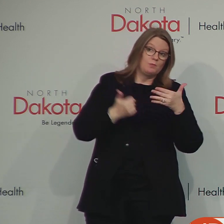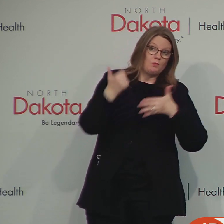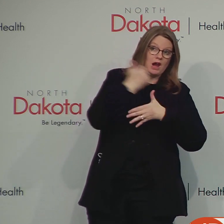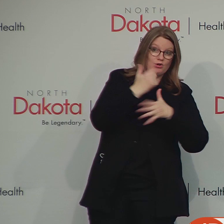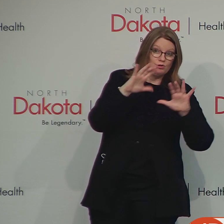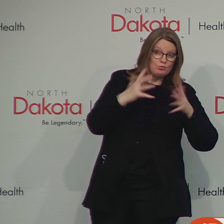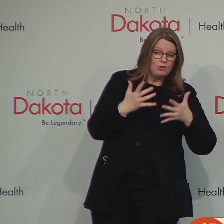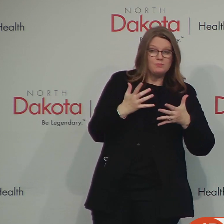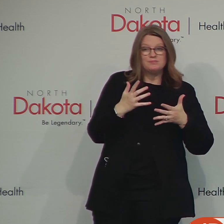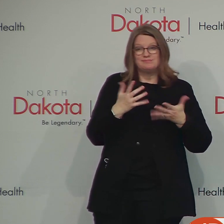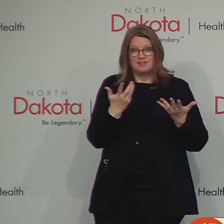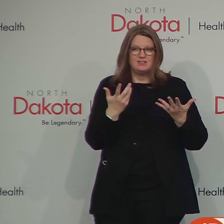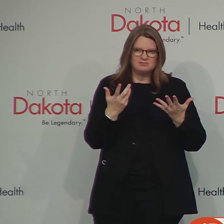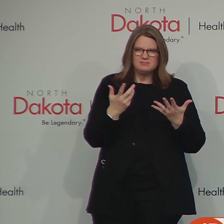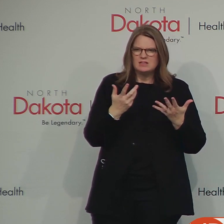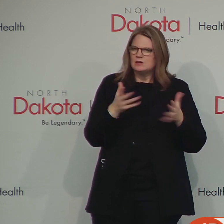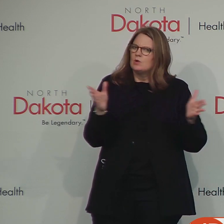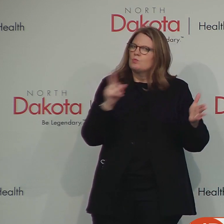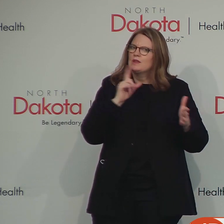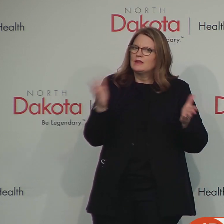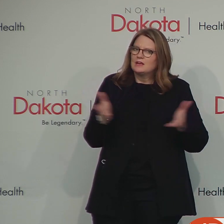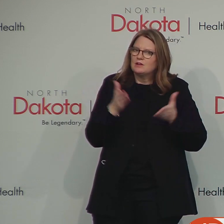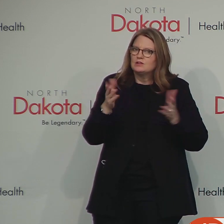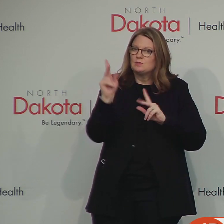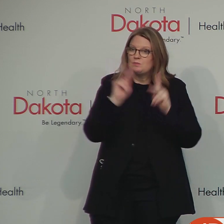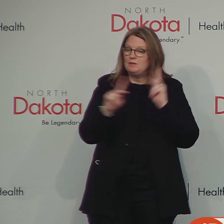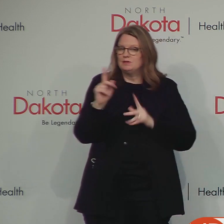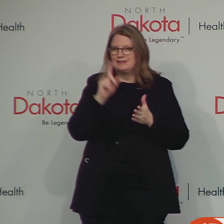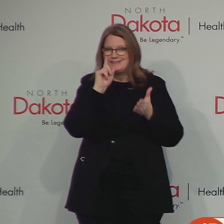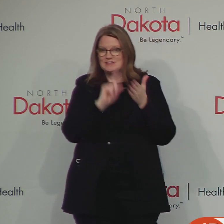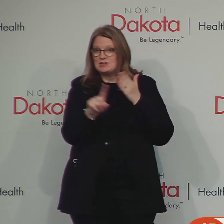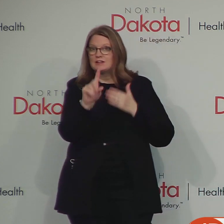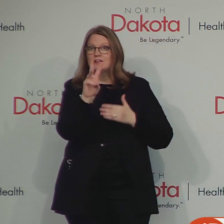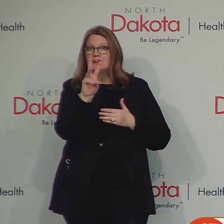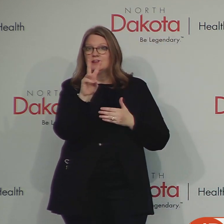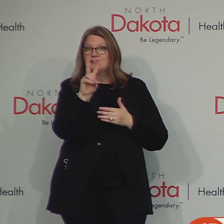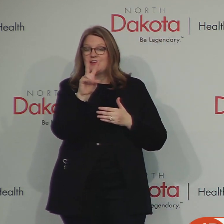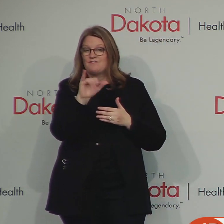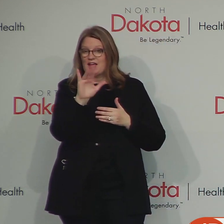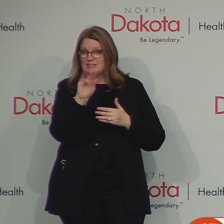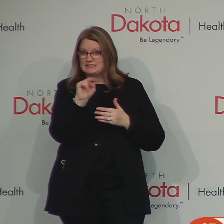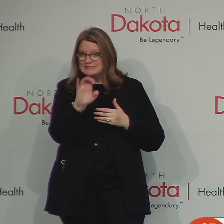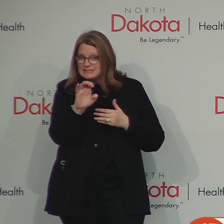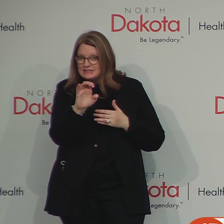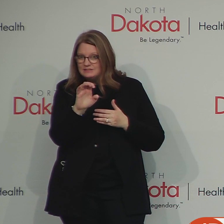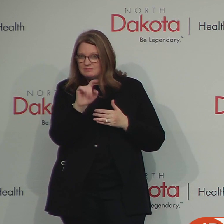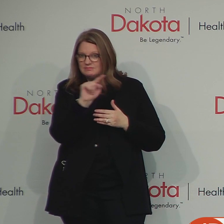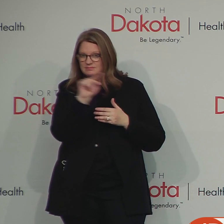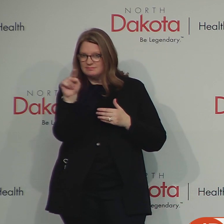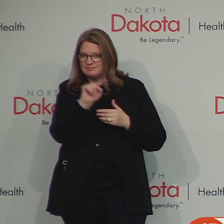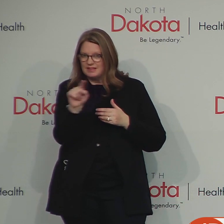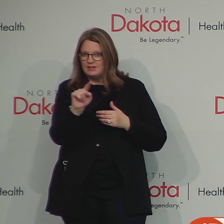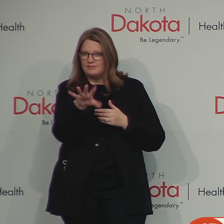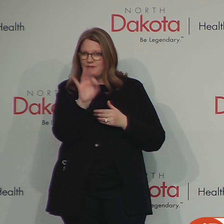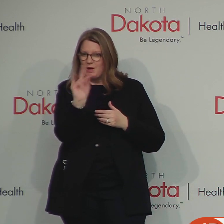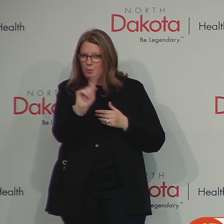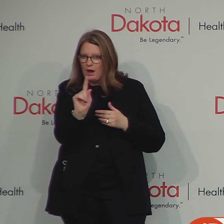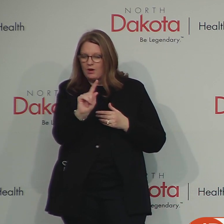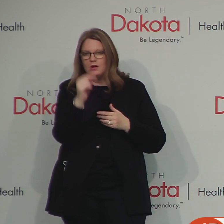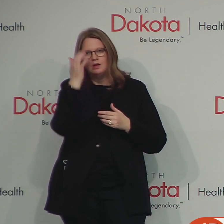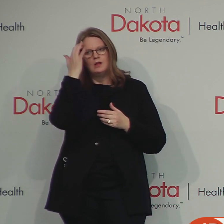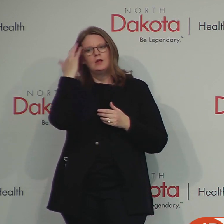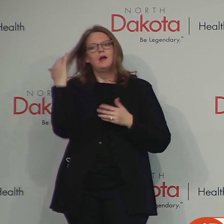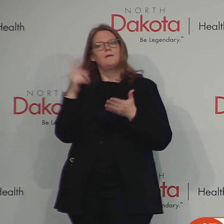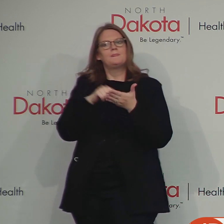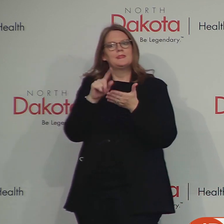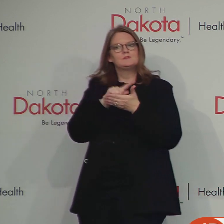vaccinating. And so we encourage people to go to our website to look at that vaccine locator. There was some confusion this week as